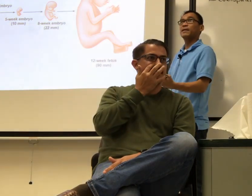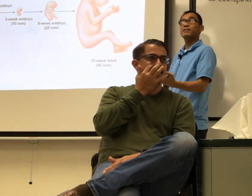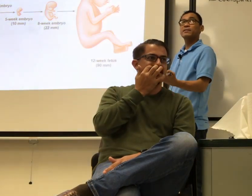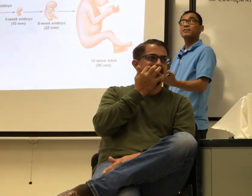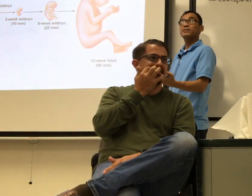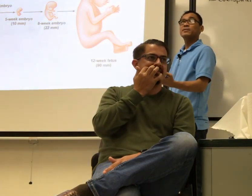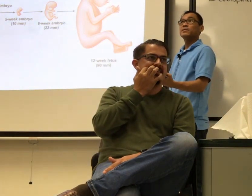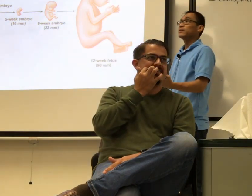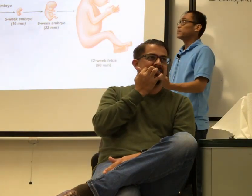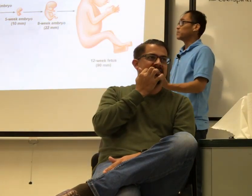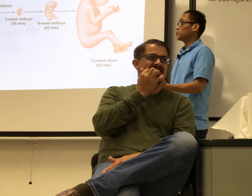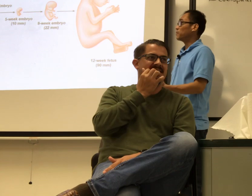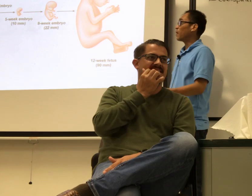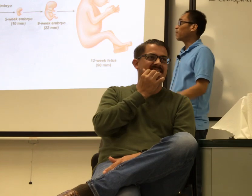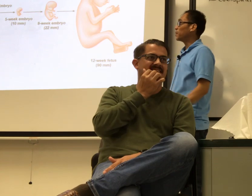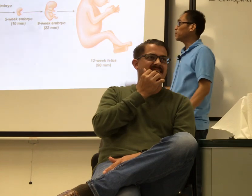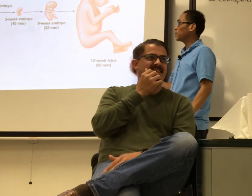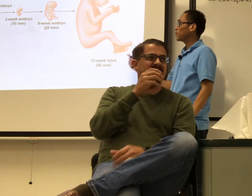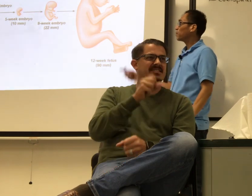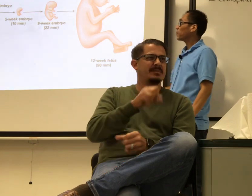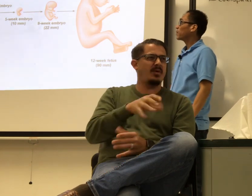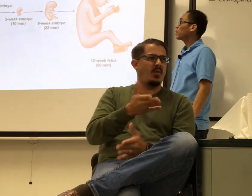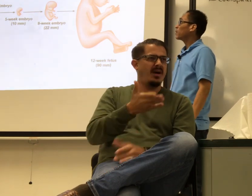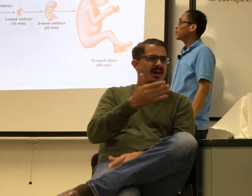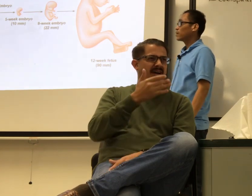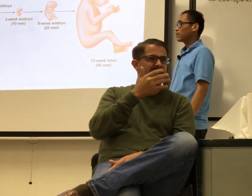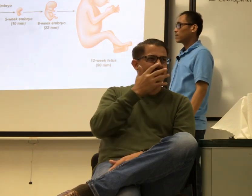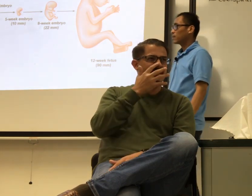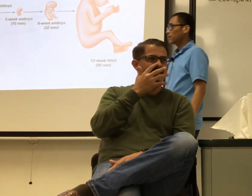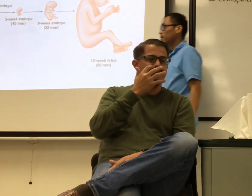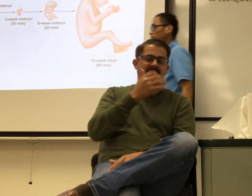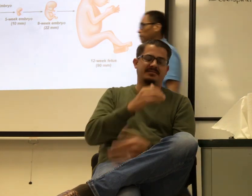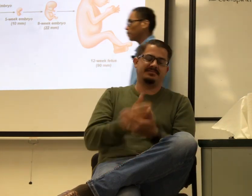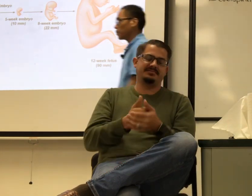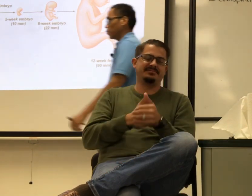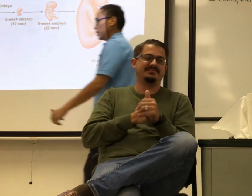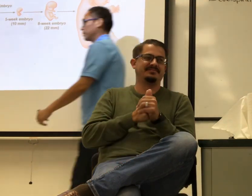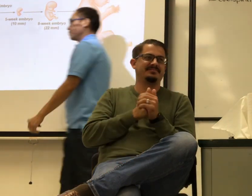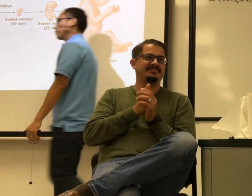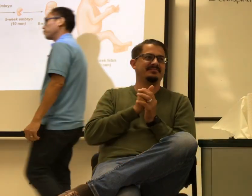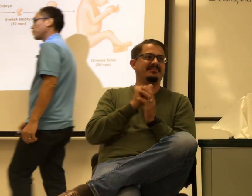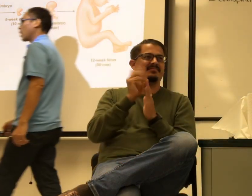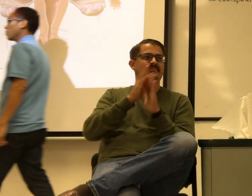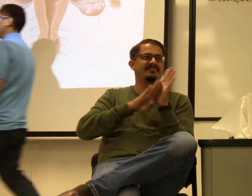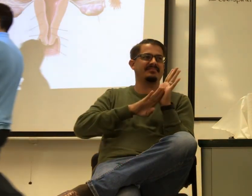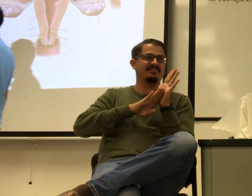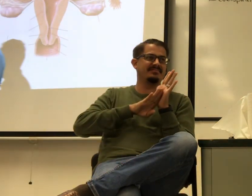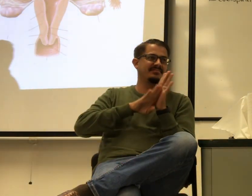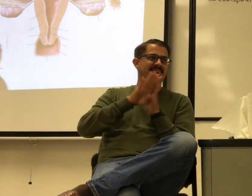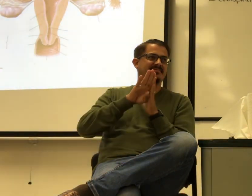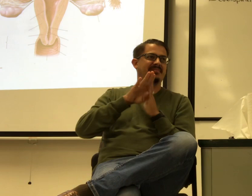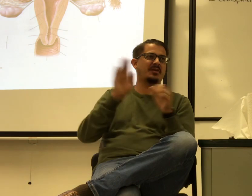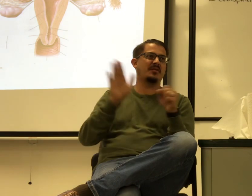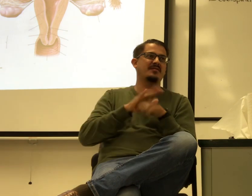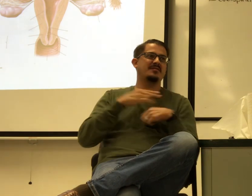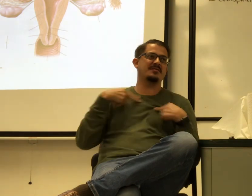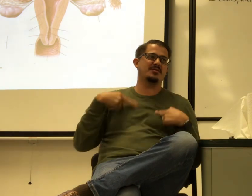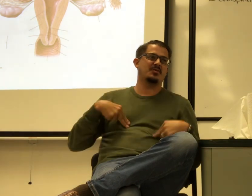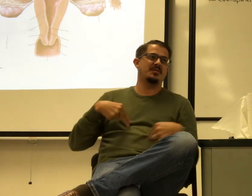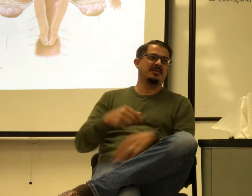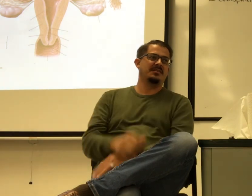of sand. You develop into a full human. Now, to back it